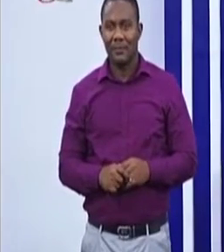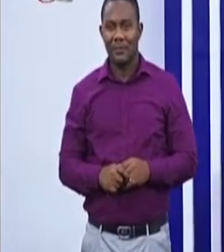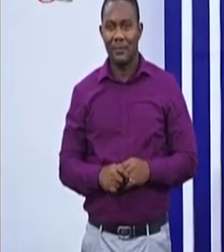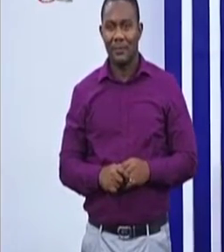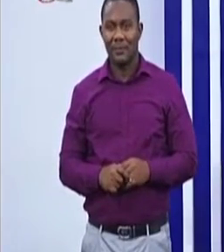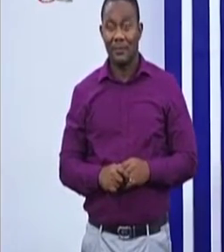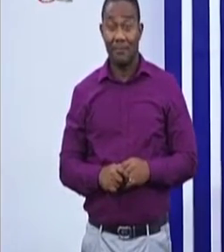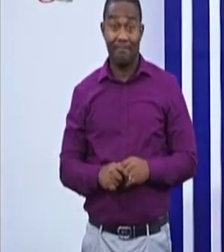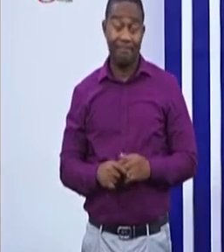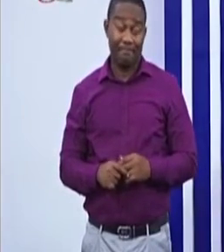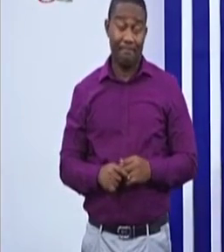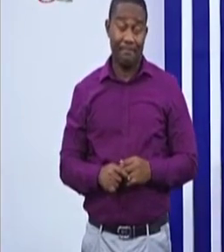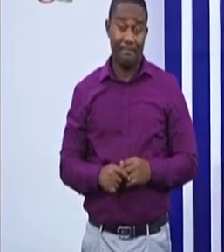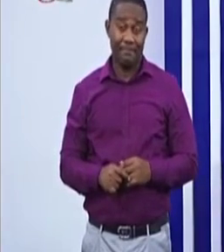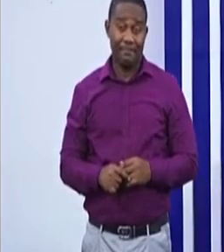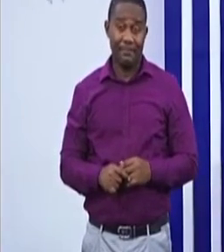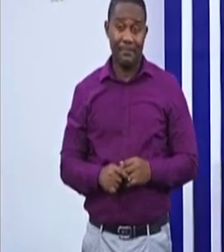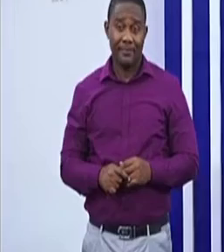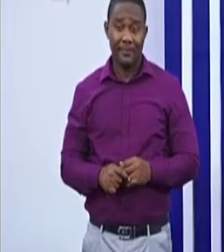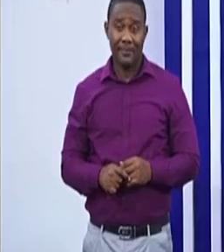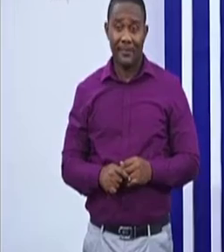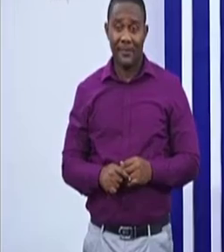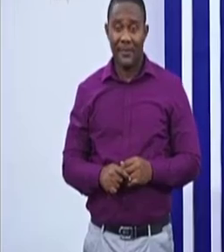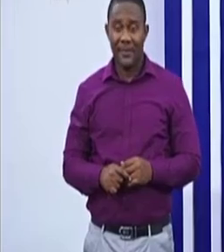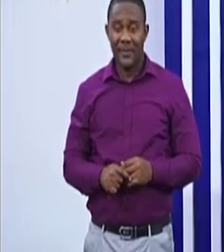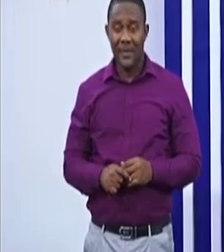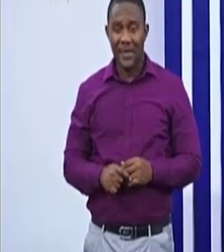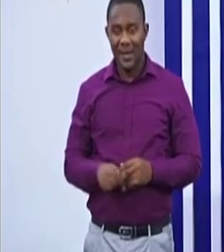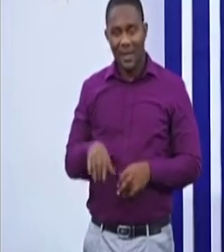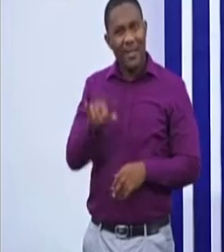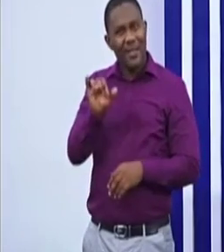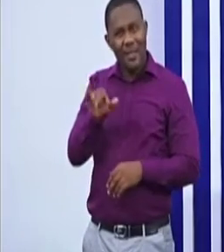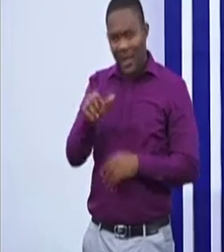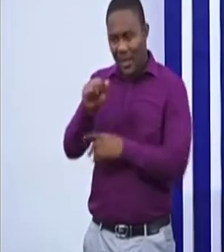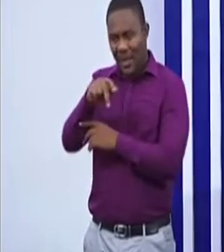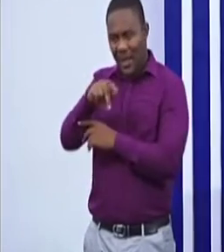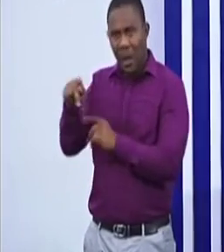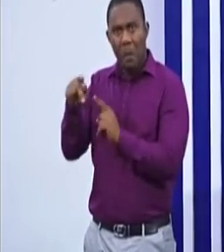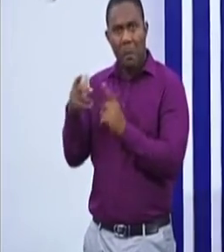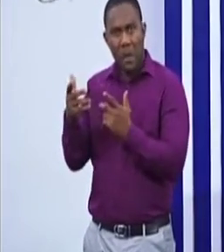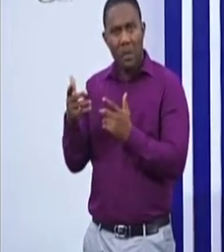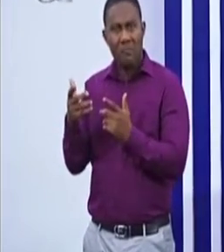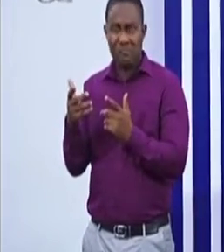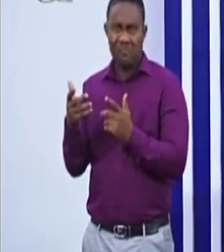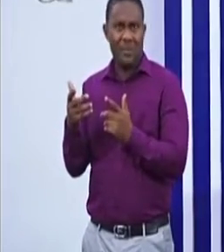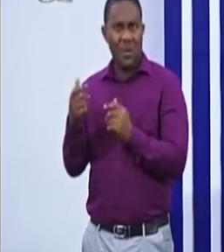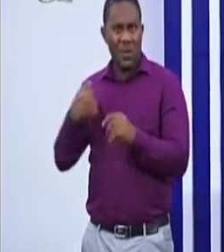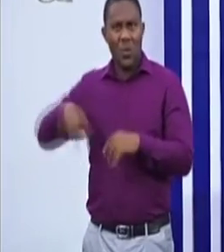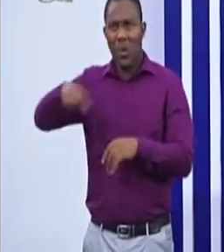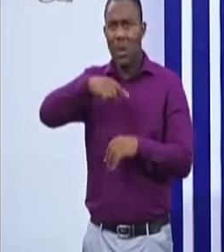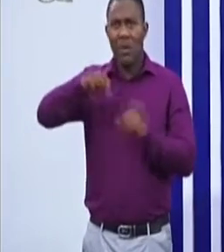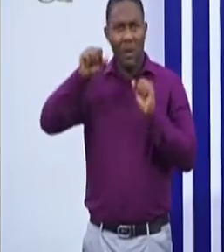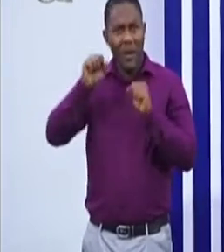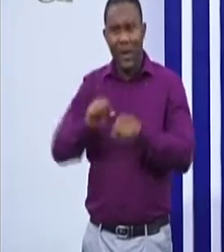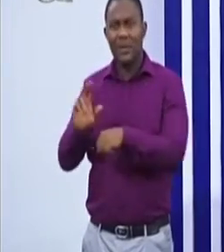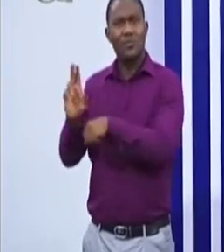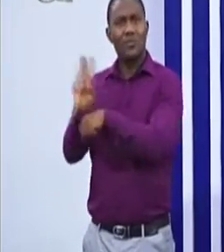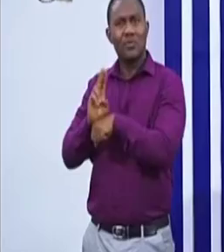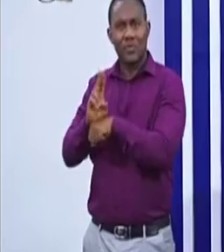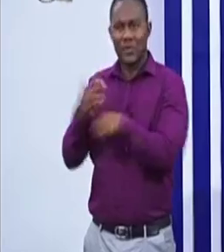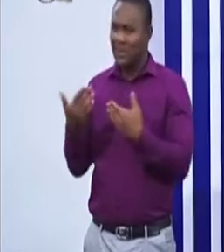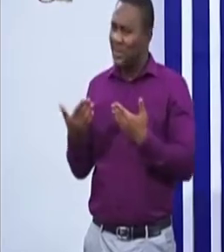They are domesticated. They are designed for our own circumstances to help us all to stay